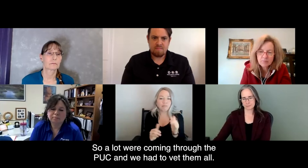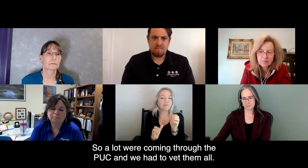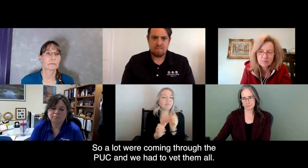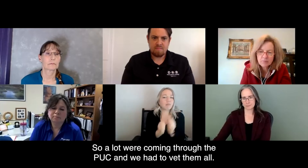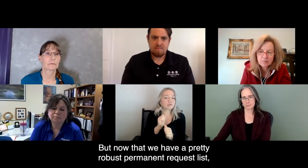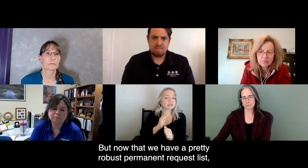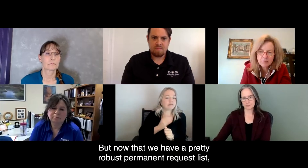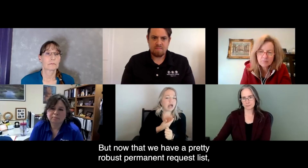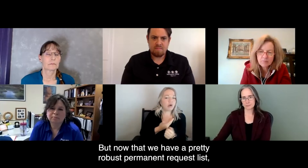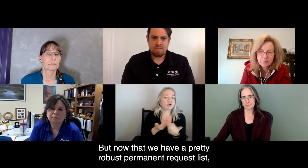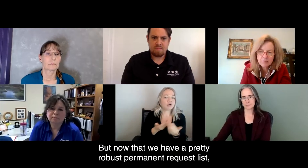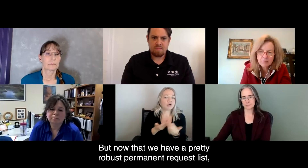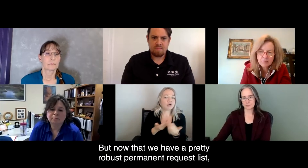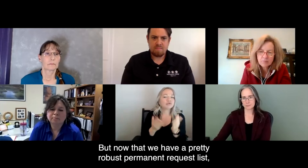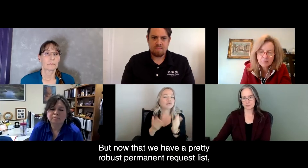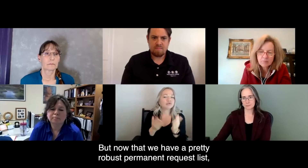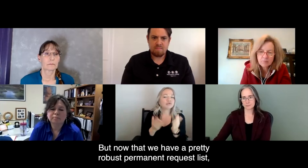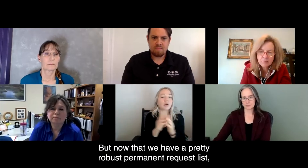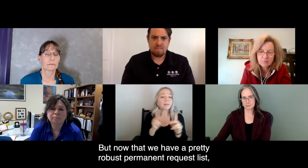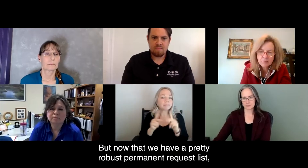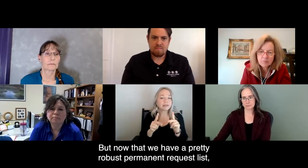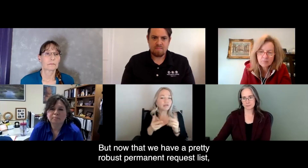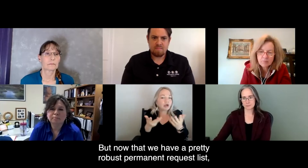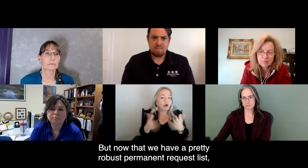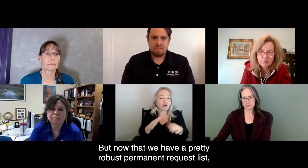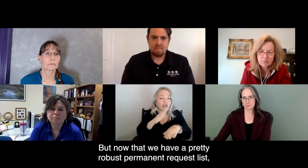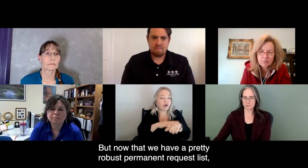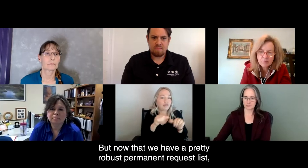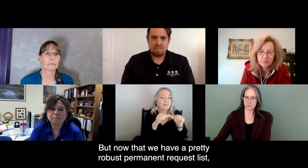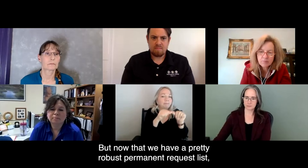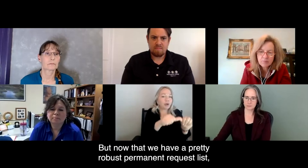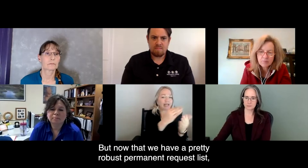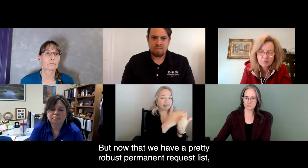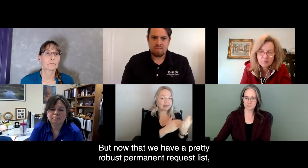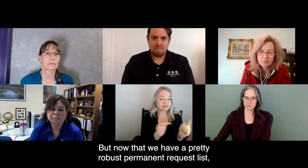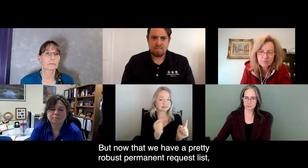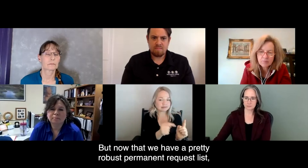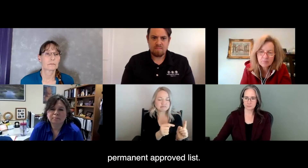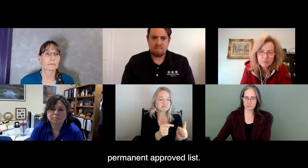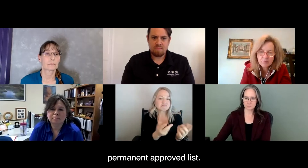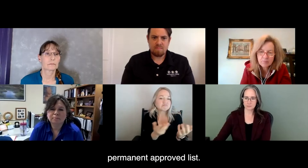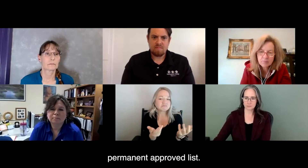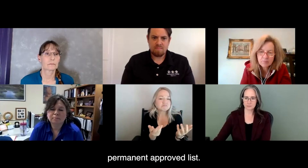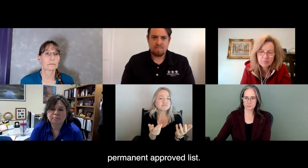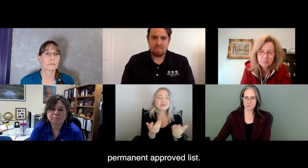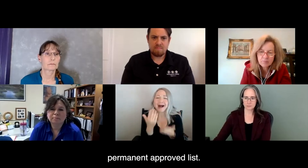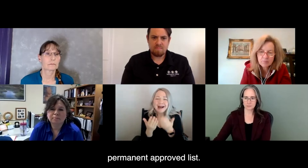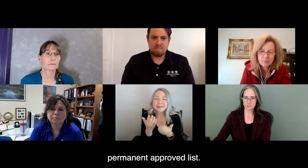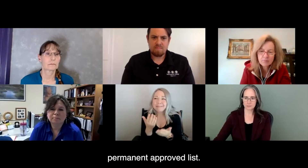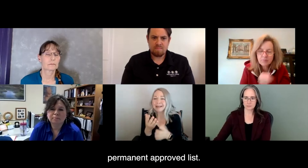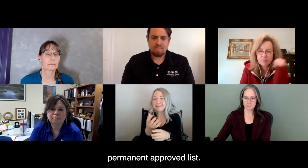vet them all. But now that we have a pretty robust permanent request list, a permanent approved